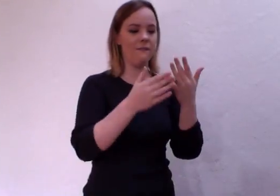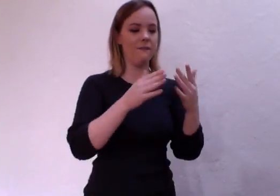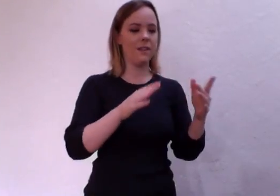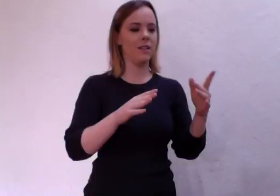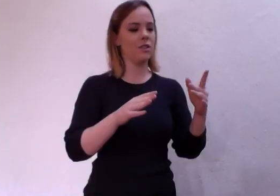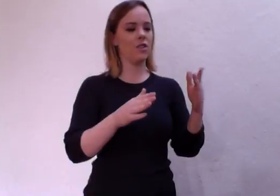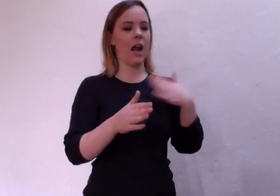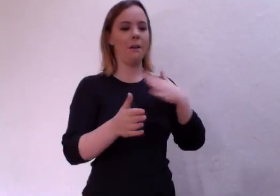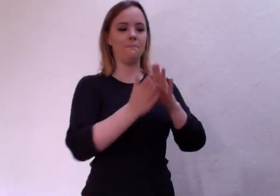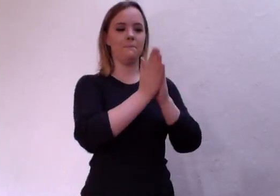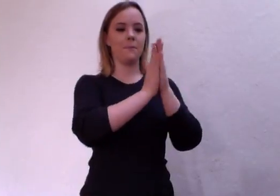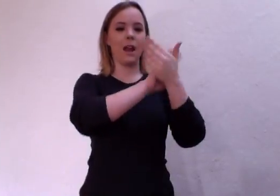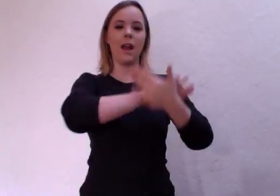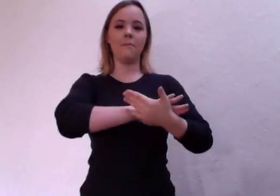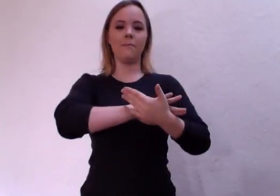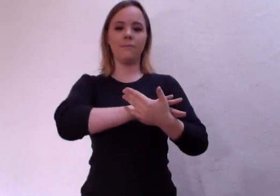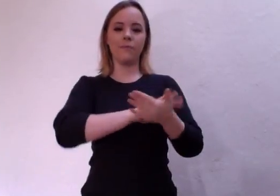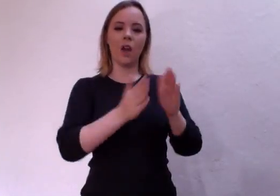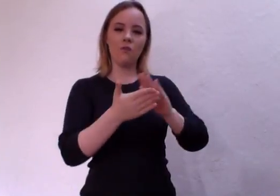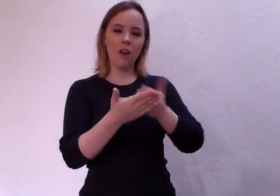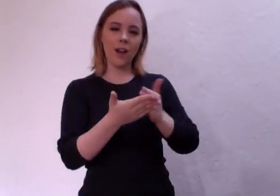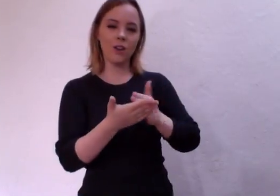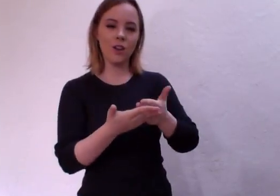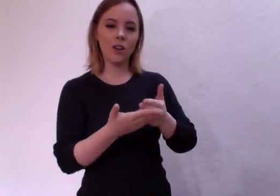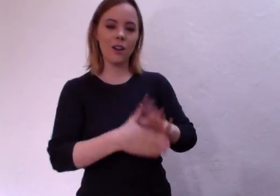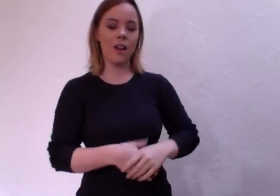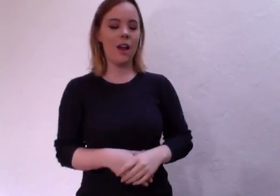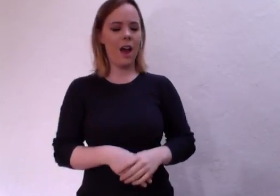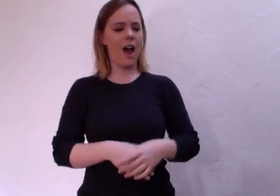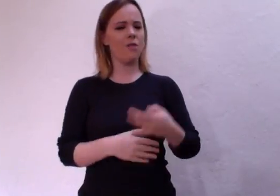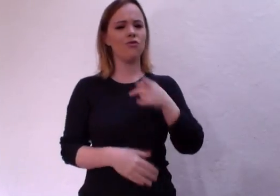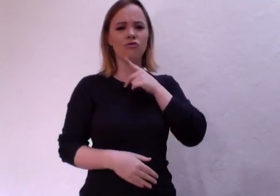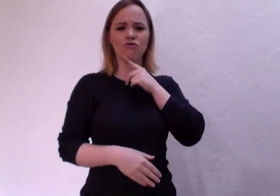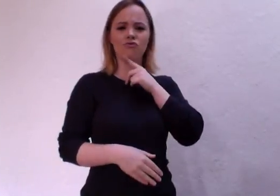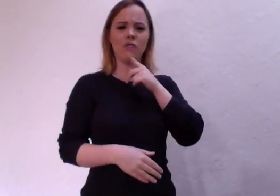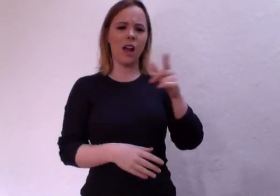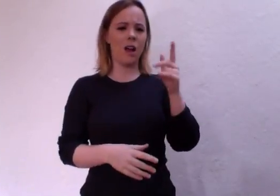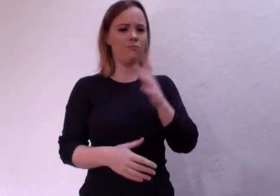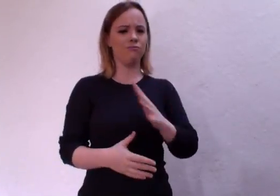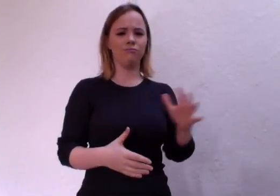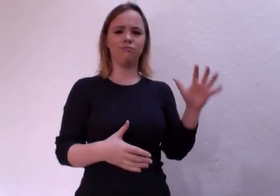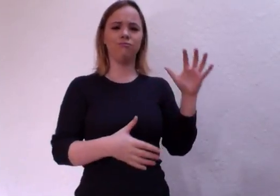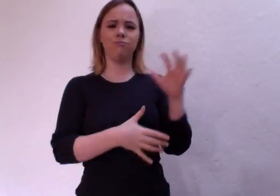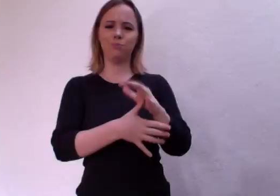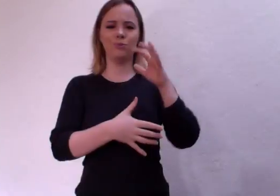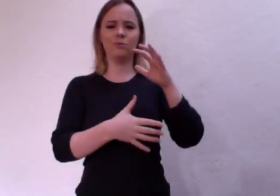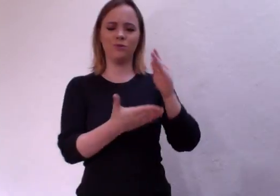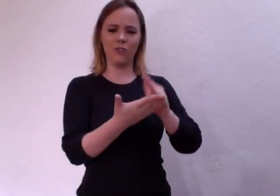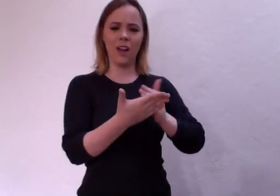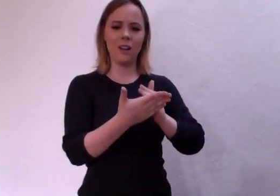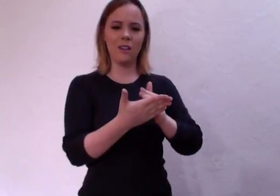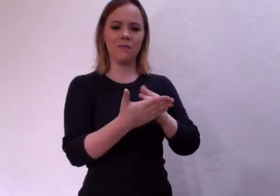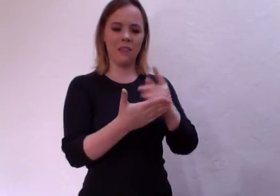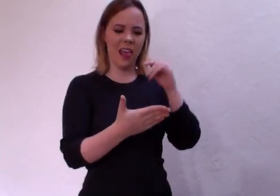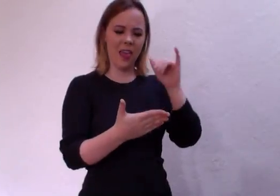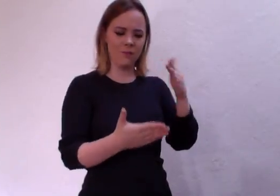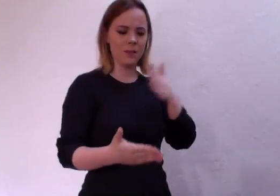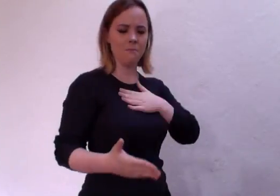a good fry cook. And I saw that job that was my job. And I owned that